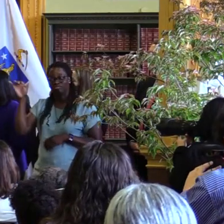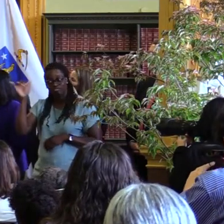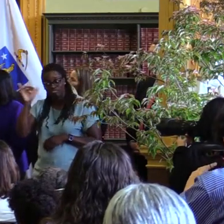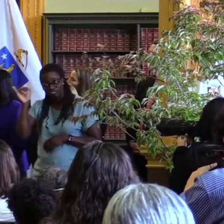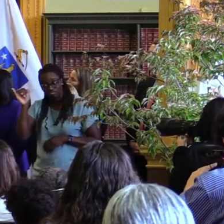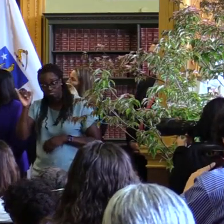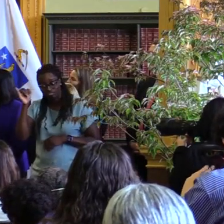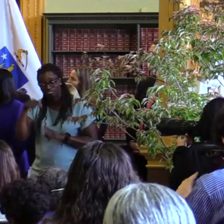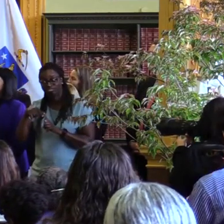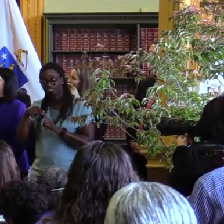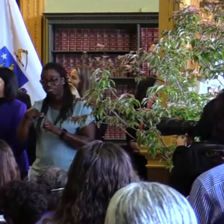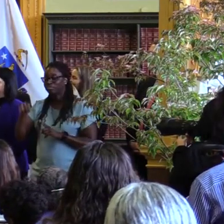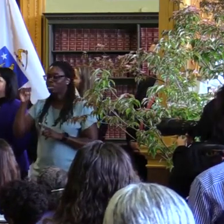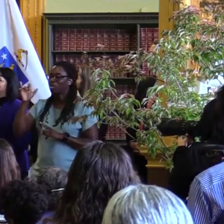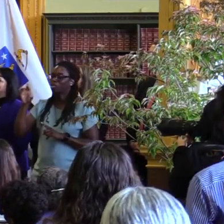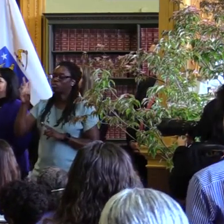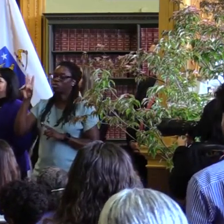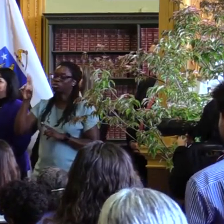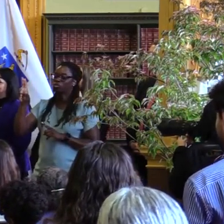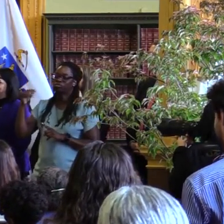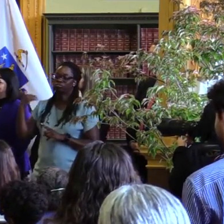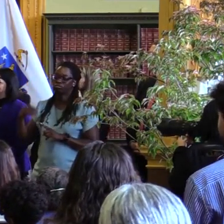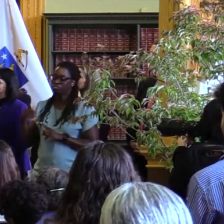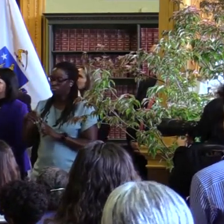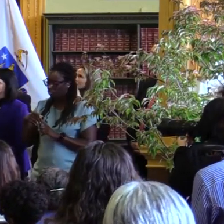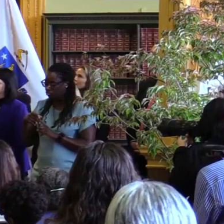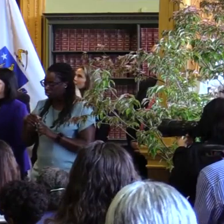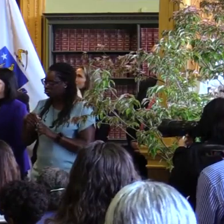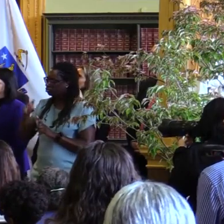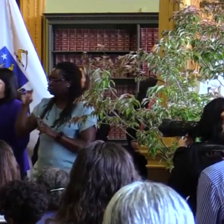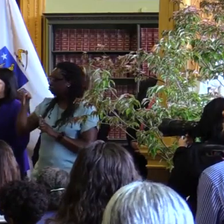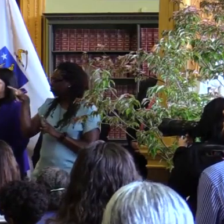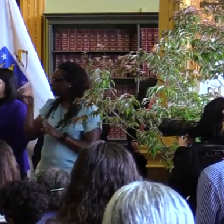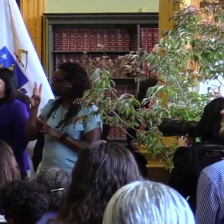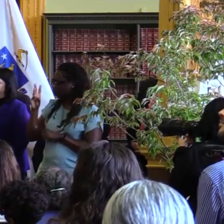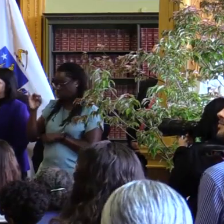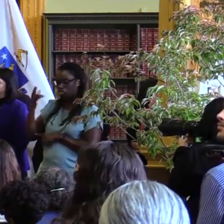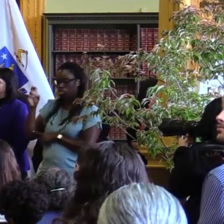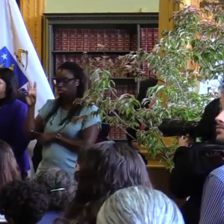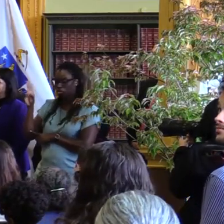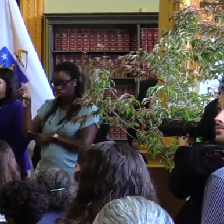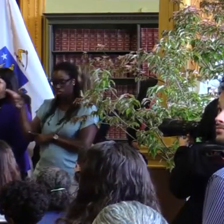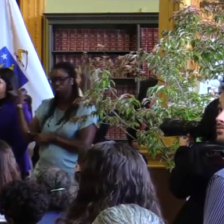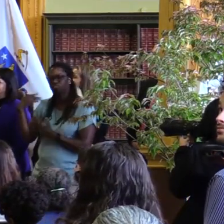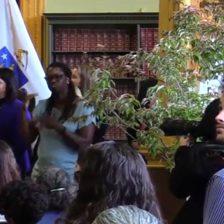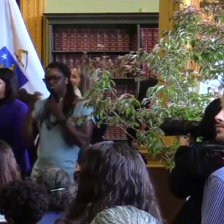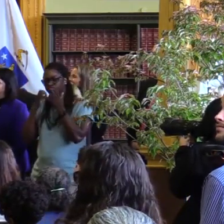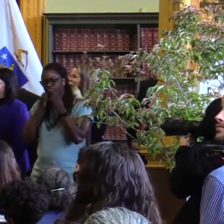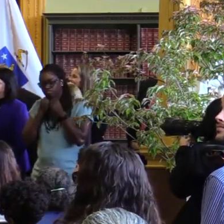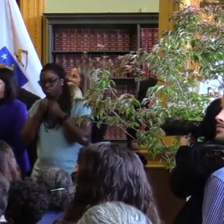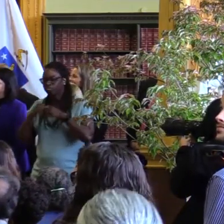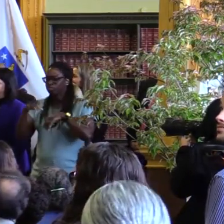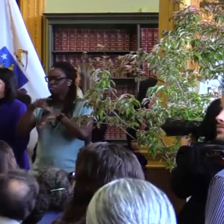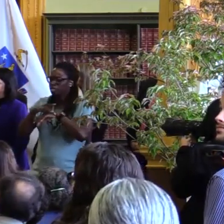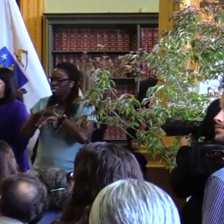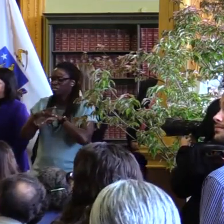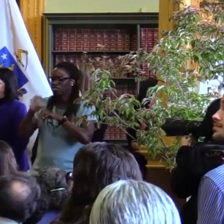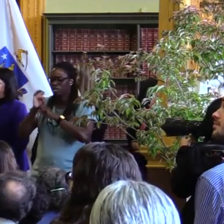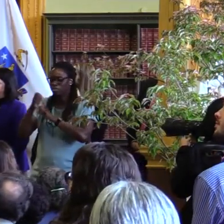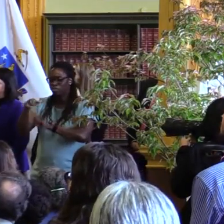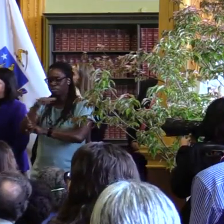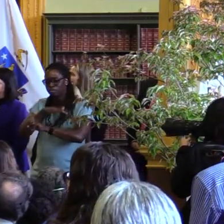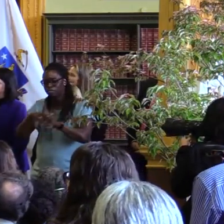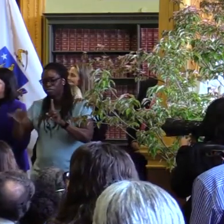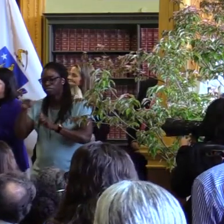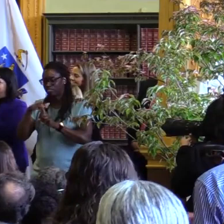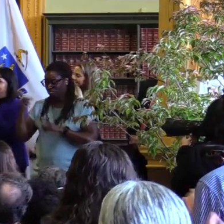nation's climate mayor leading our capital city, and we are grateful to her for our continued partnership on so many fronts.